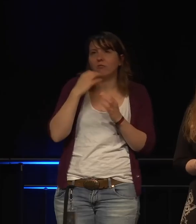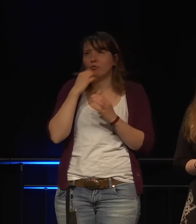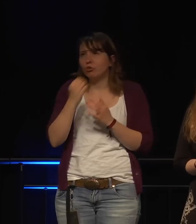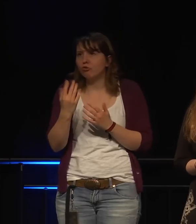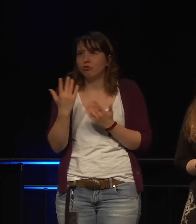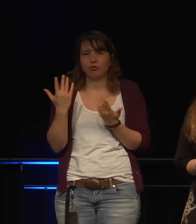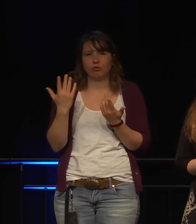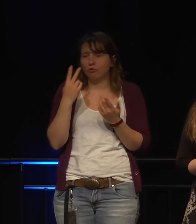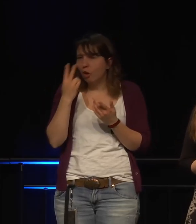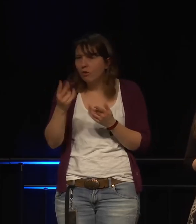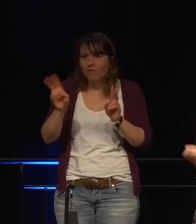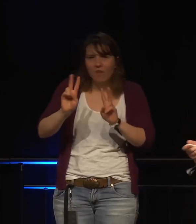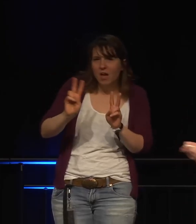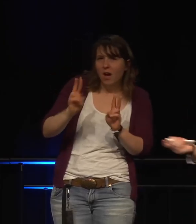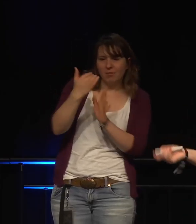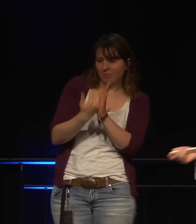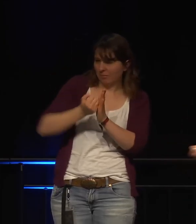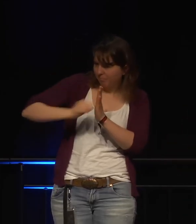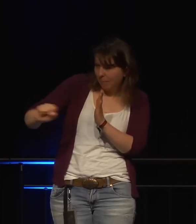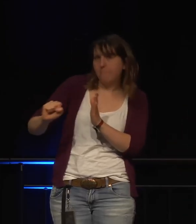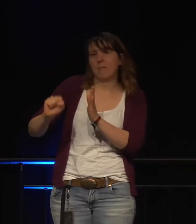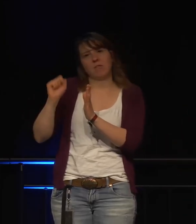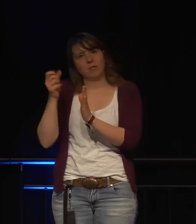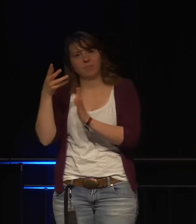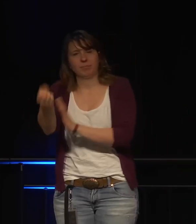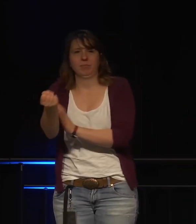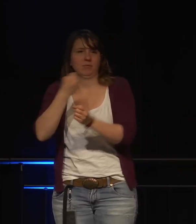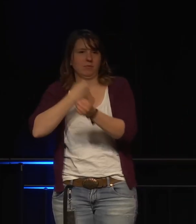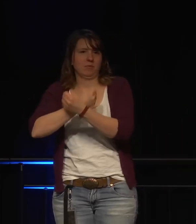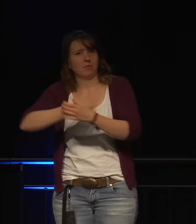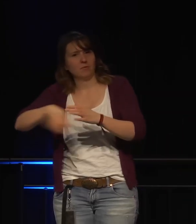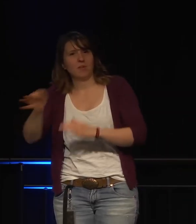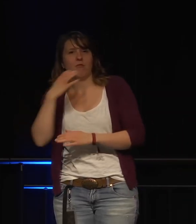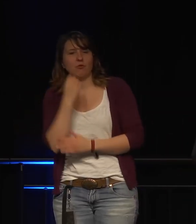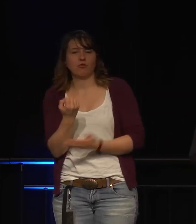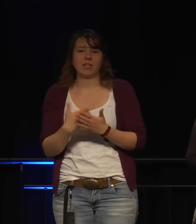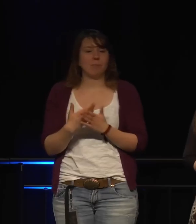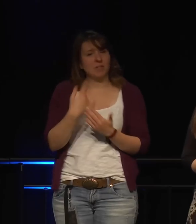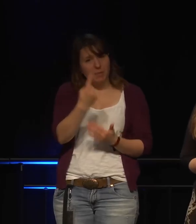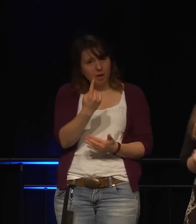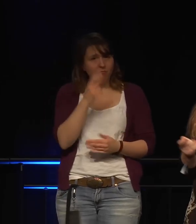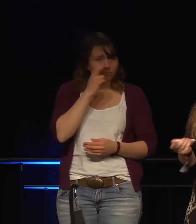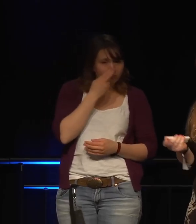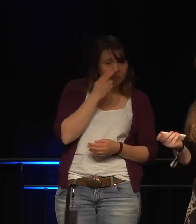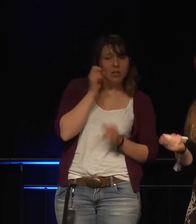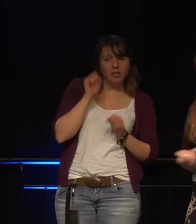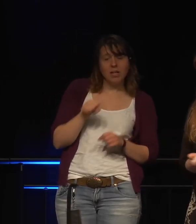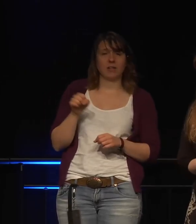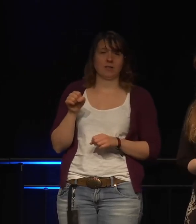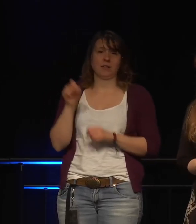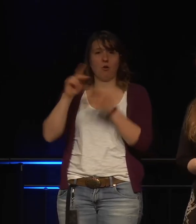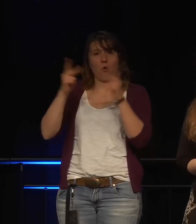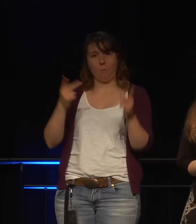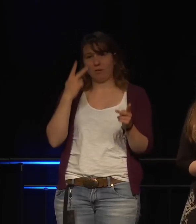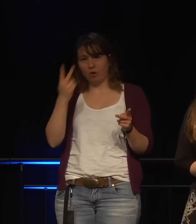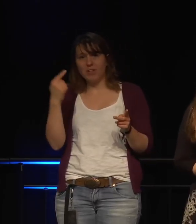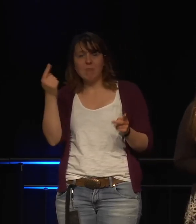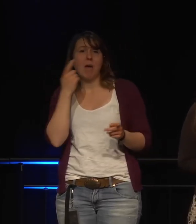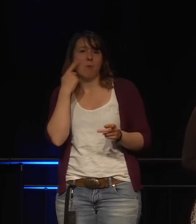this organization, but his plan is to actually do that stuff. I explained earlier, sue